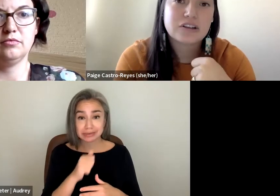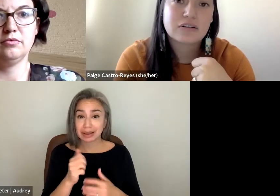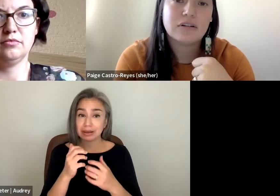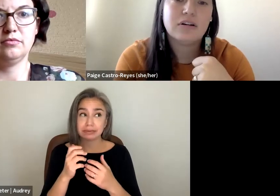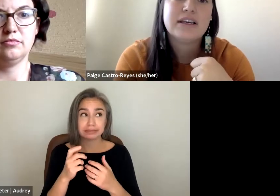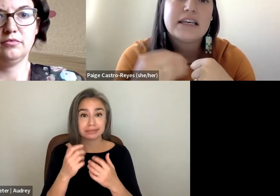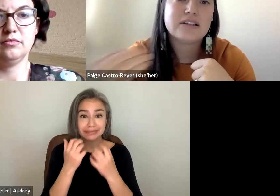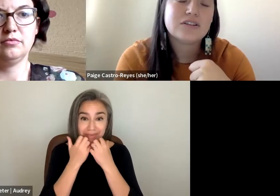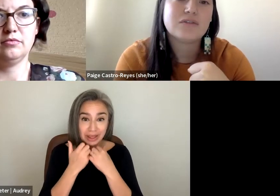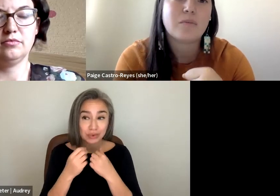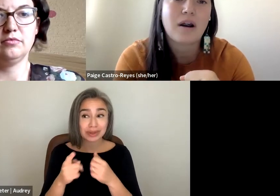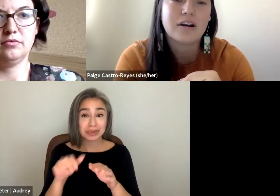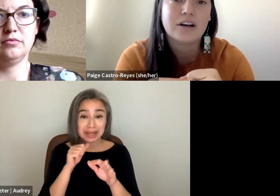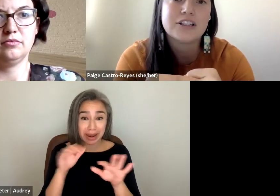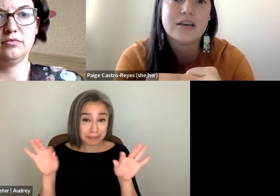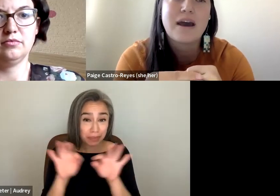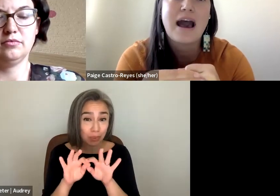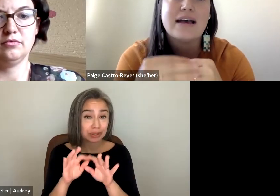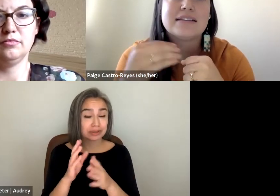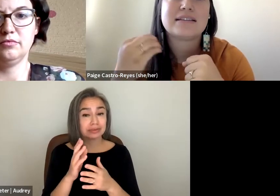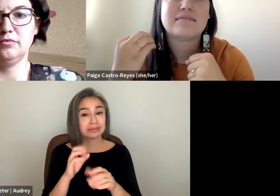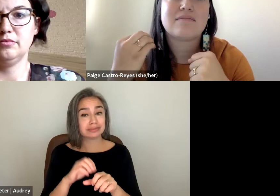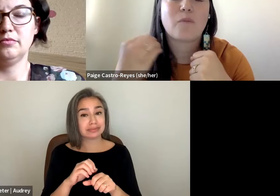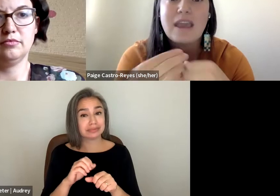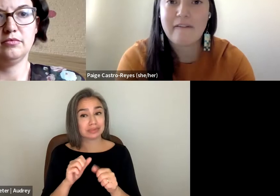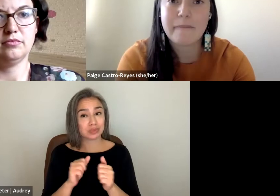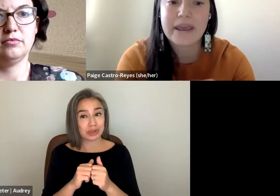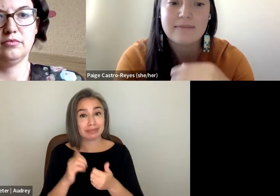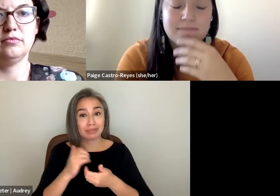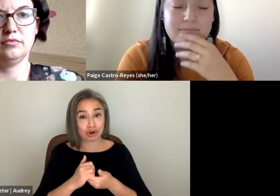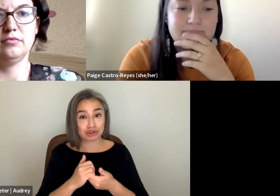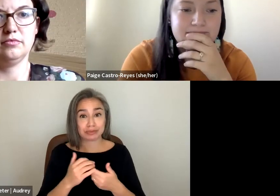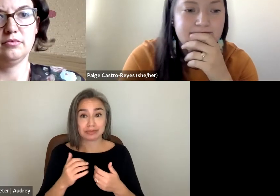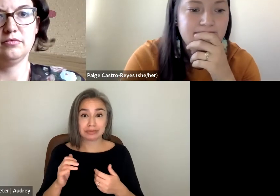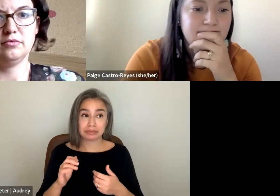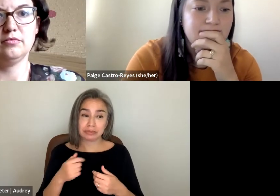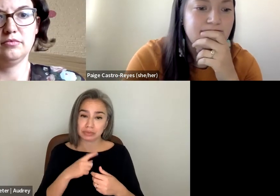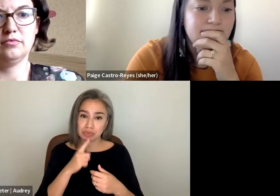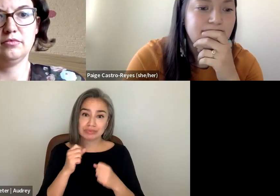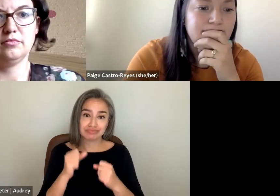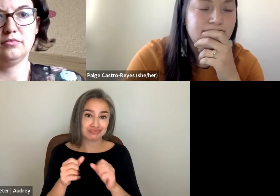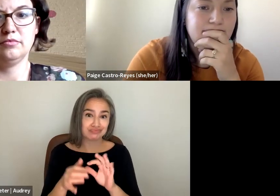and integral into the partnership as we have been.